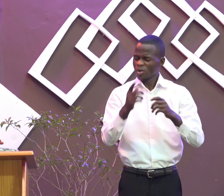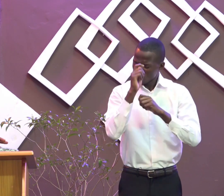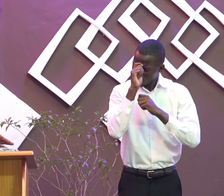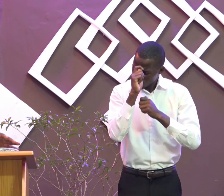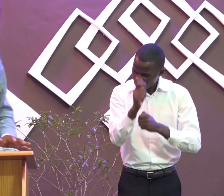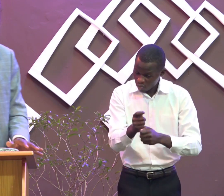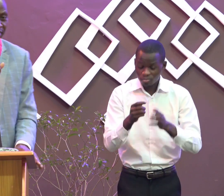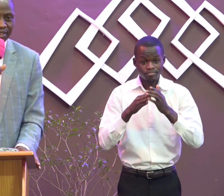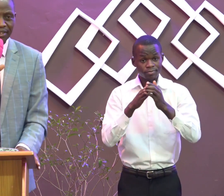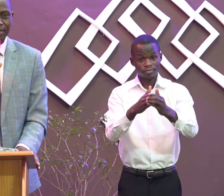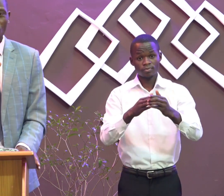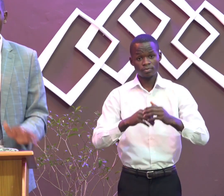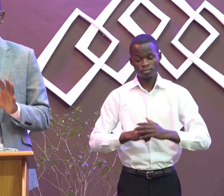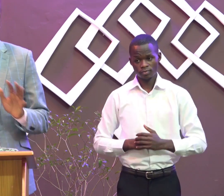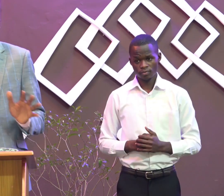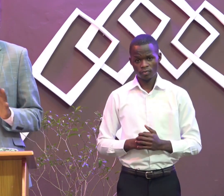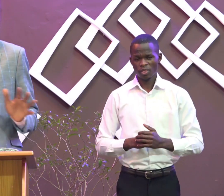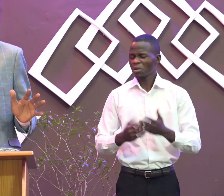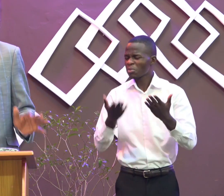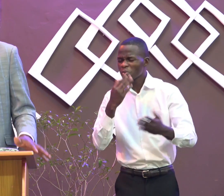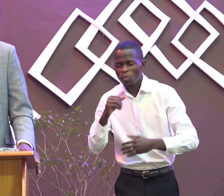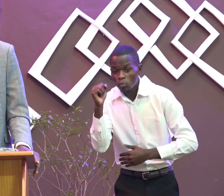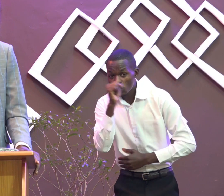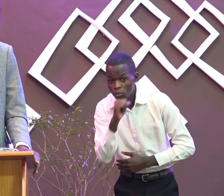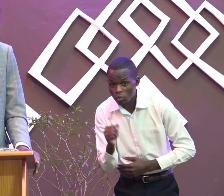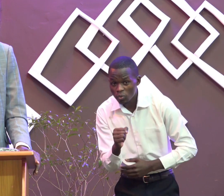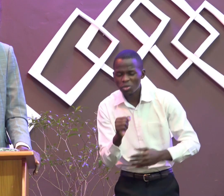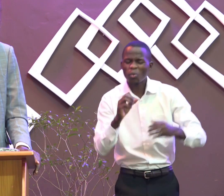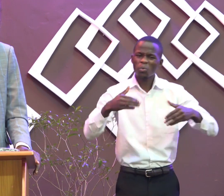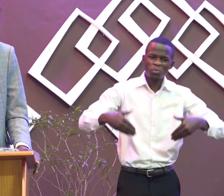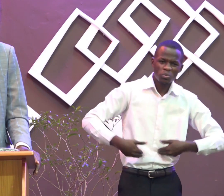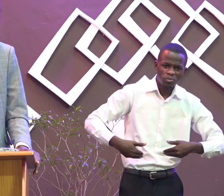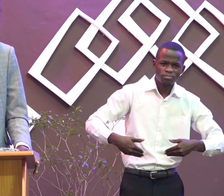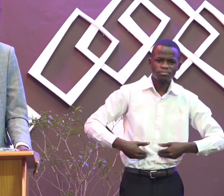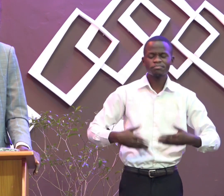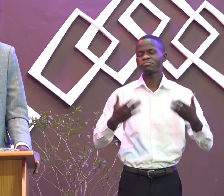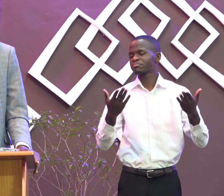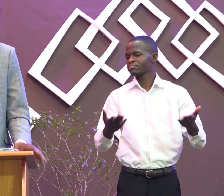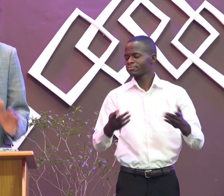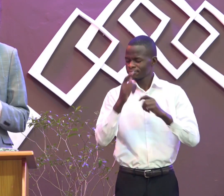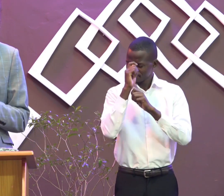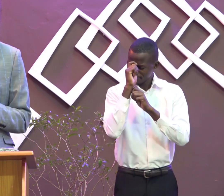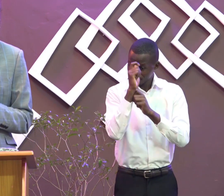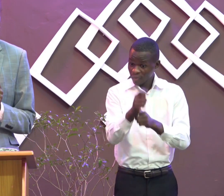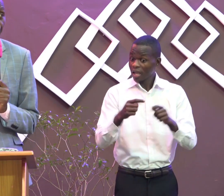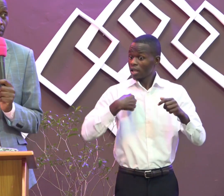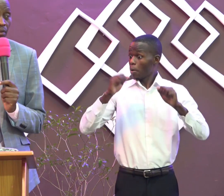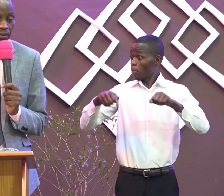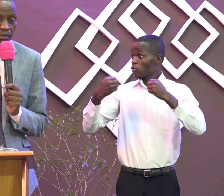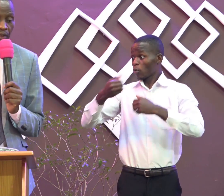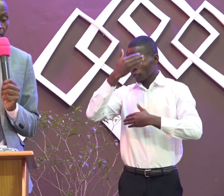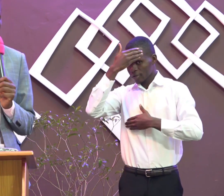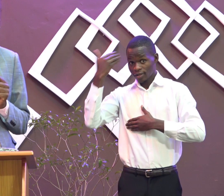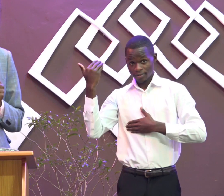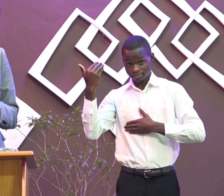okubagondera. Obeying leaders. Oba mukadde oba muki. Whether is an elder, old or not. Sigenda kwerabira. I will